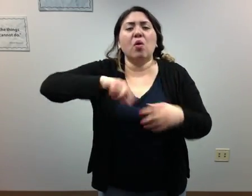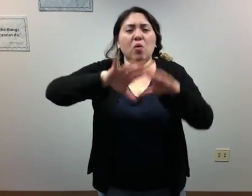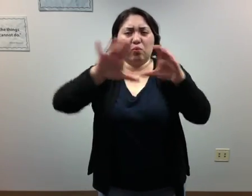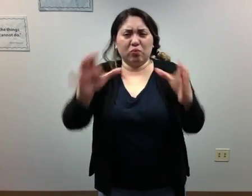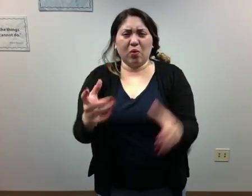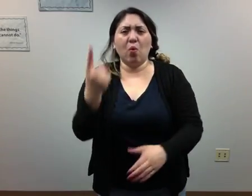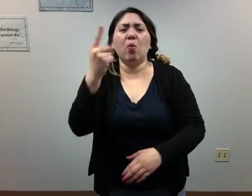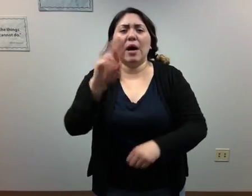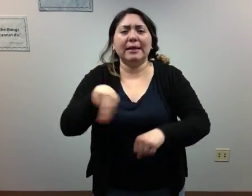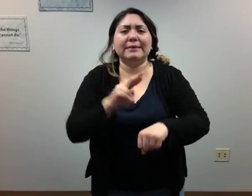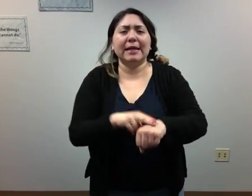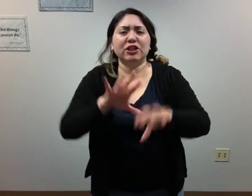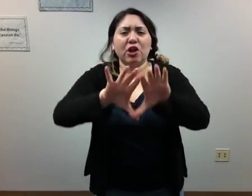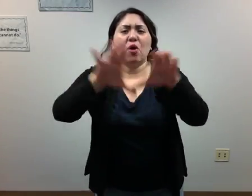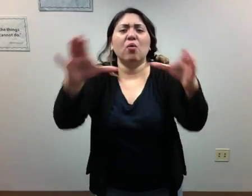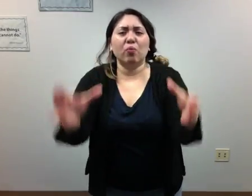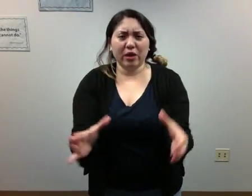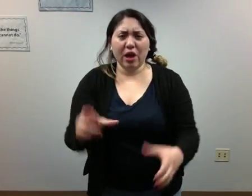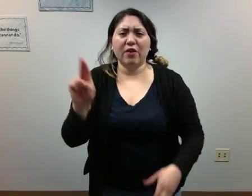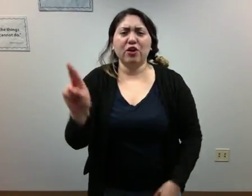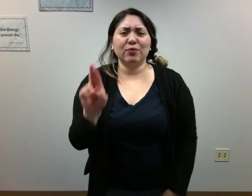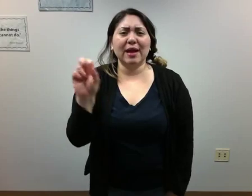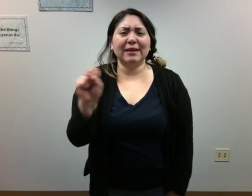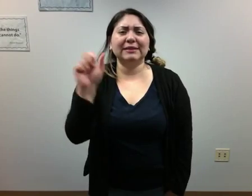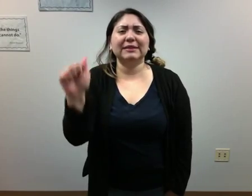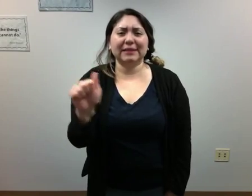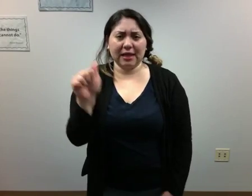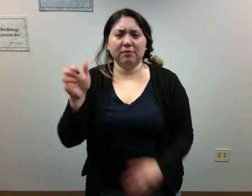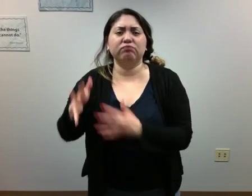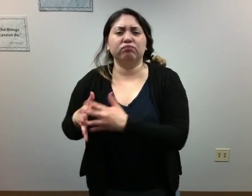We are the United States of America.